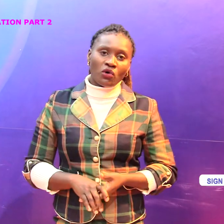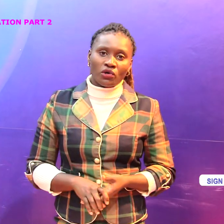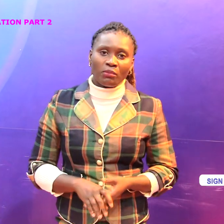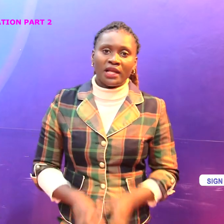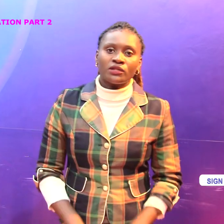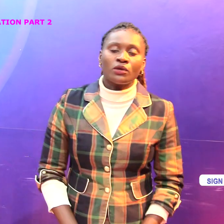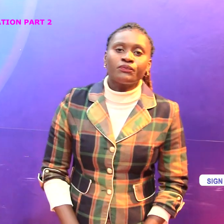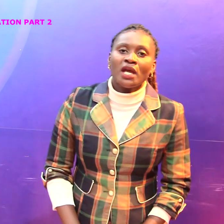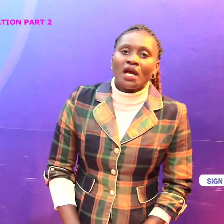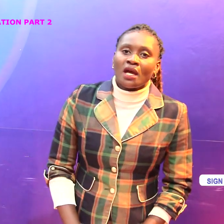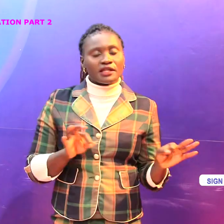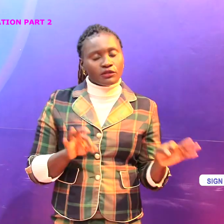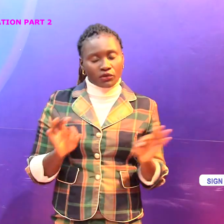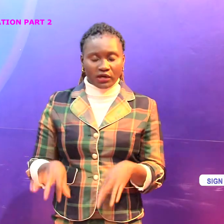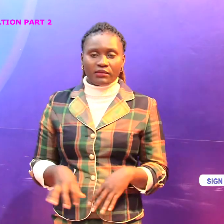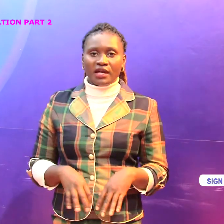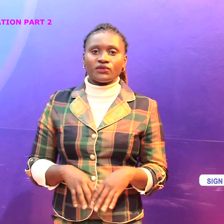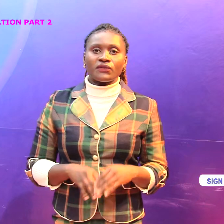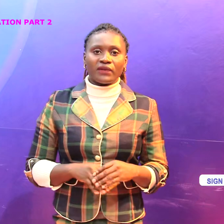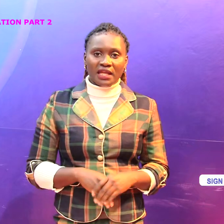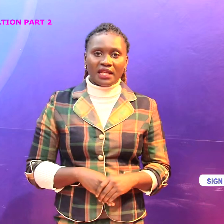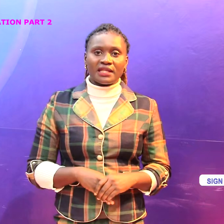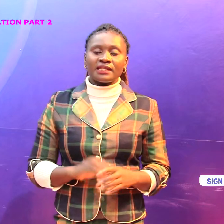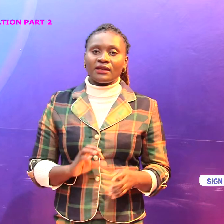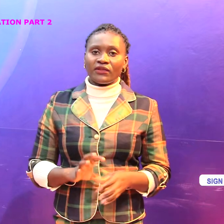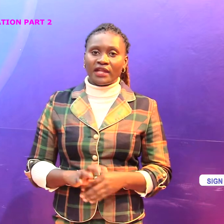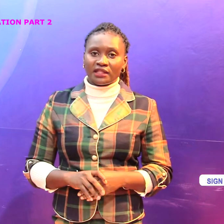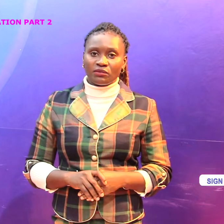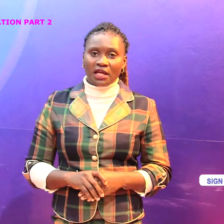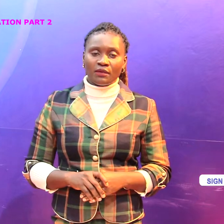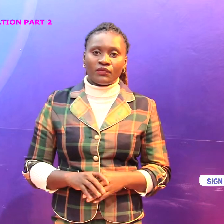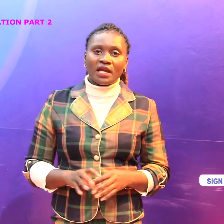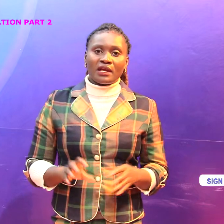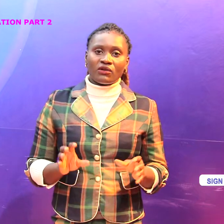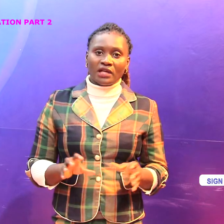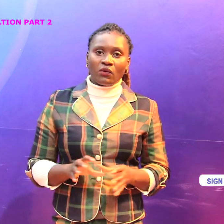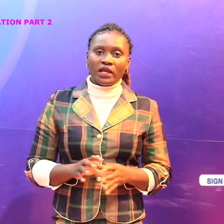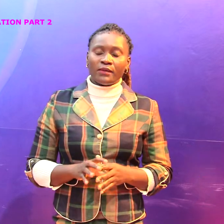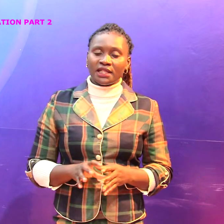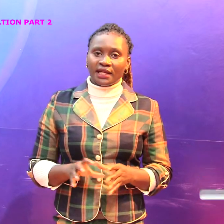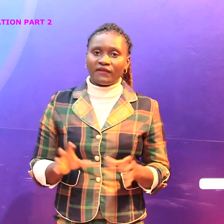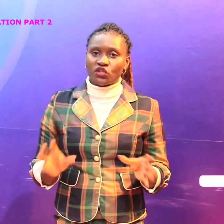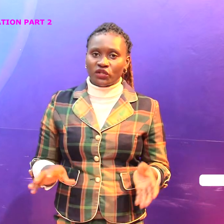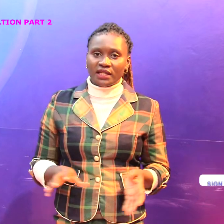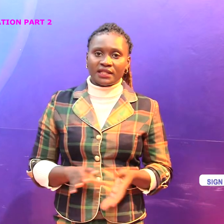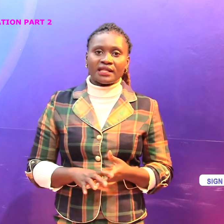on your plate. So this program airs on Friday, that is 7:30 p.m. on our Iman television, that is